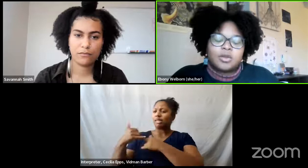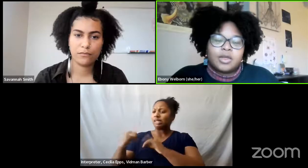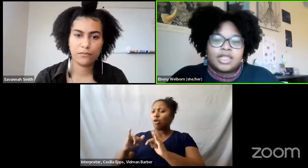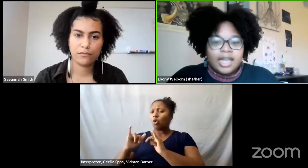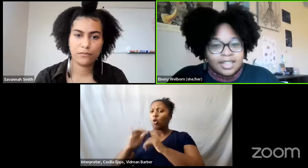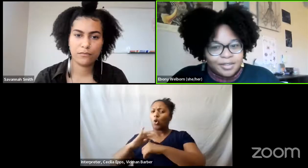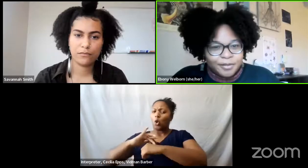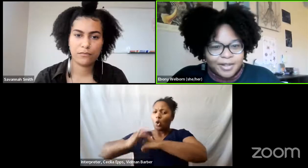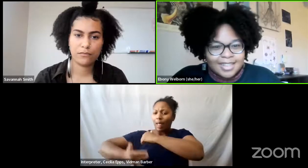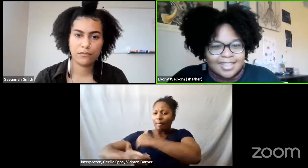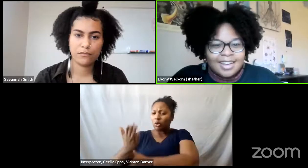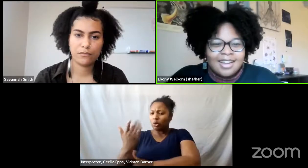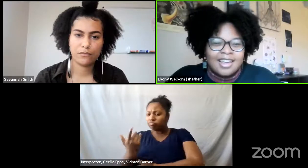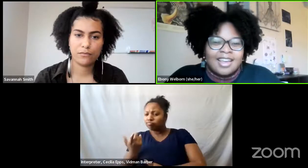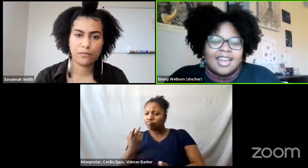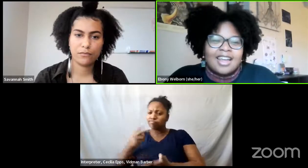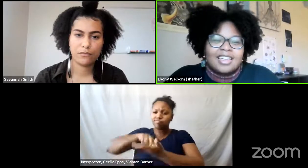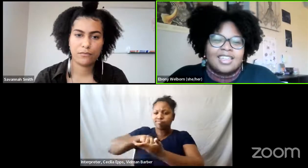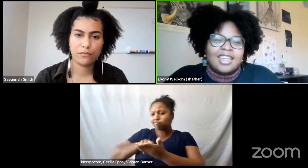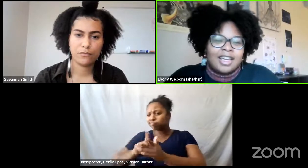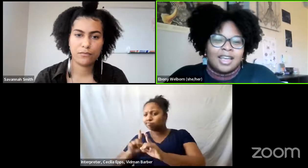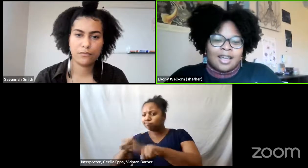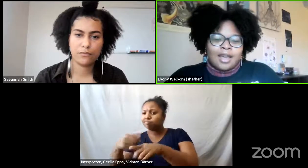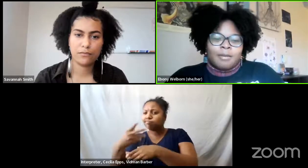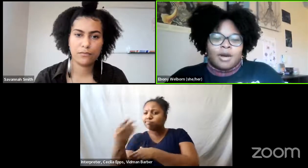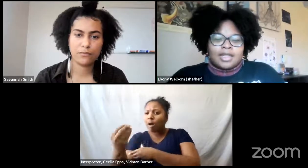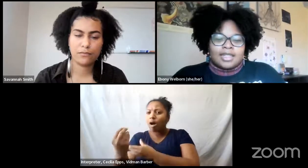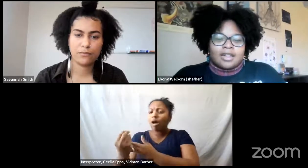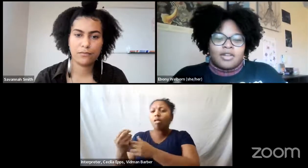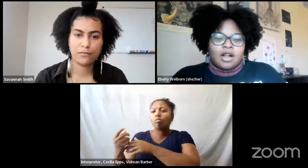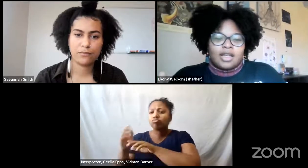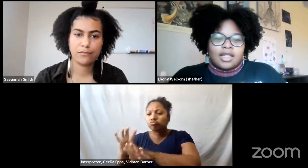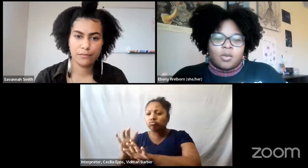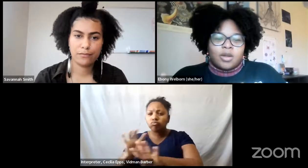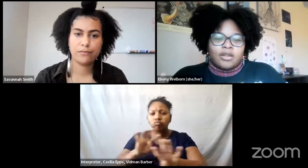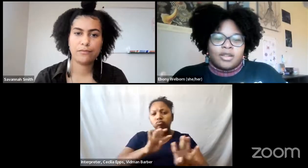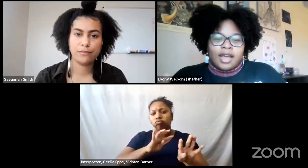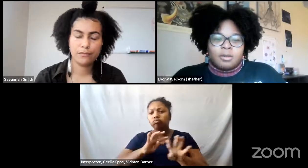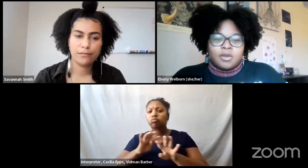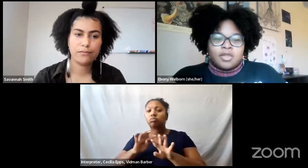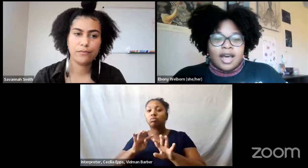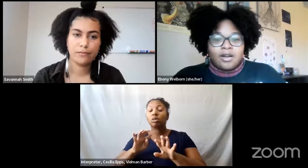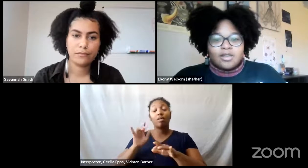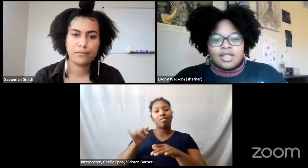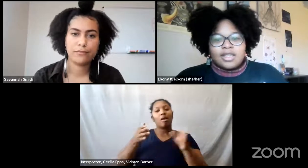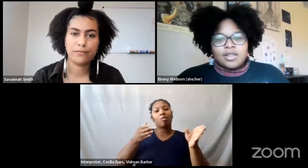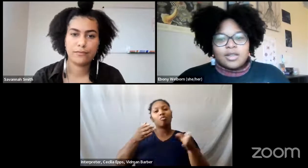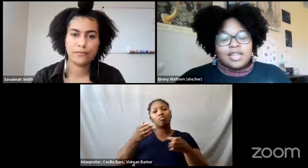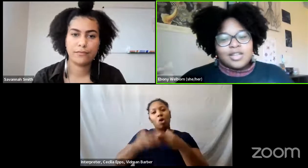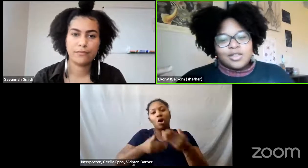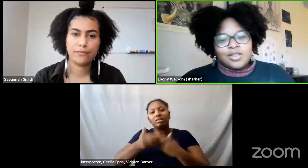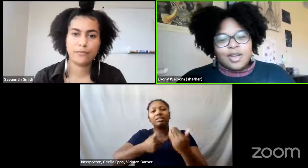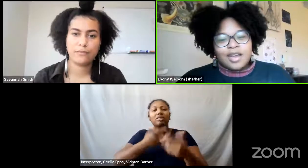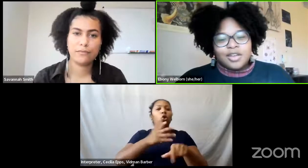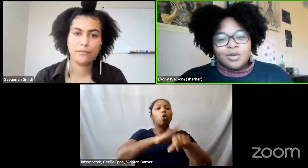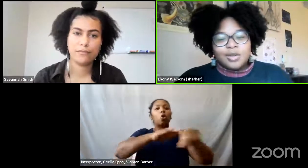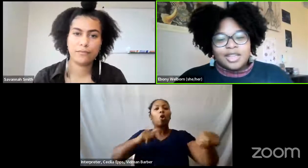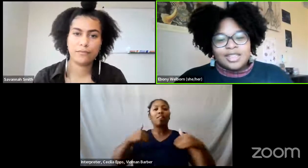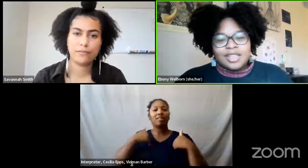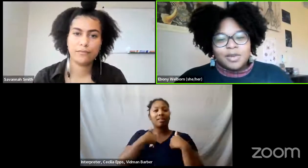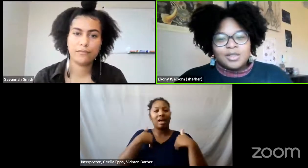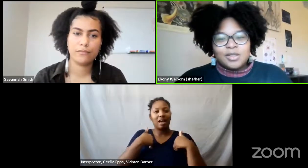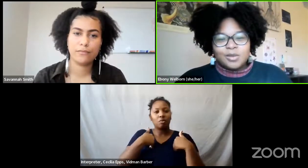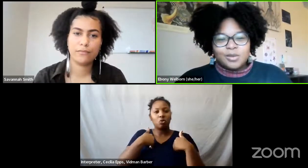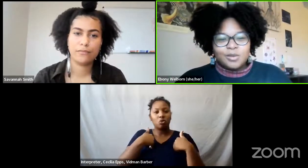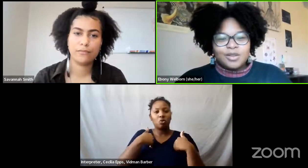that the ritual enchants the forest and actually process of calling the animals out so that the hunters don't have to go